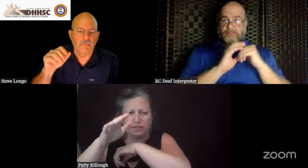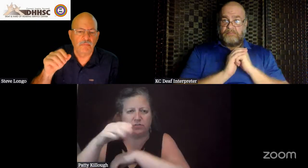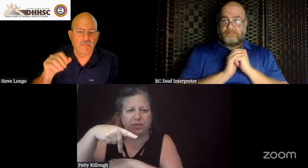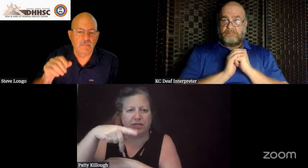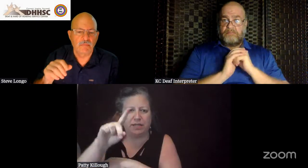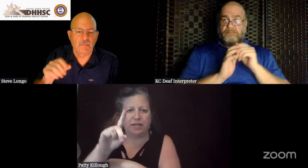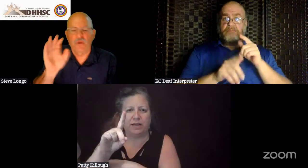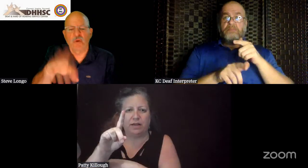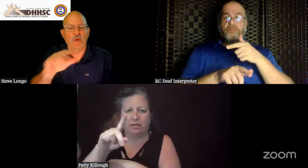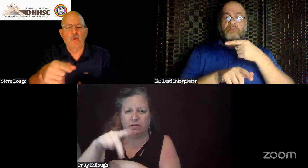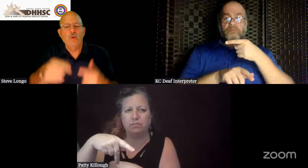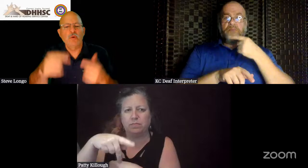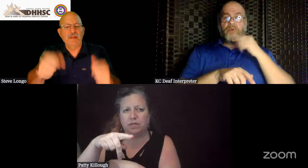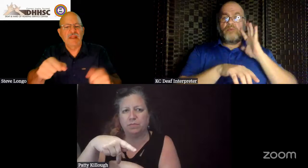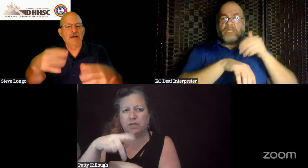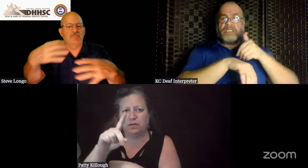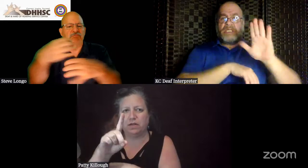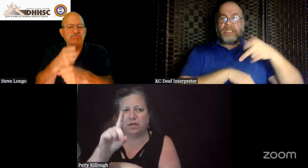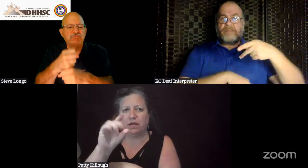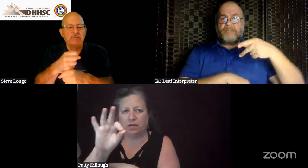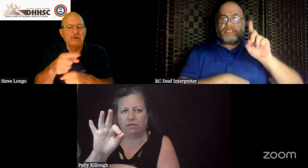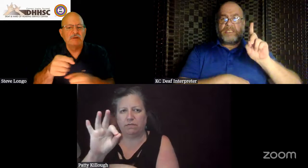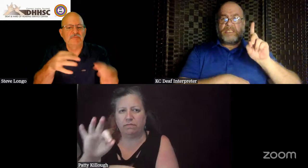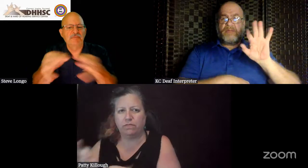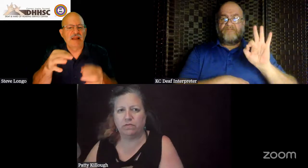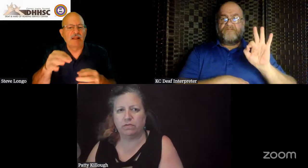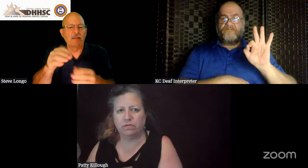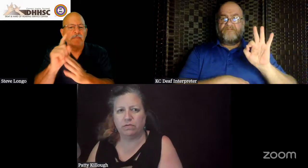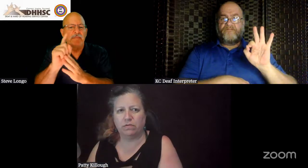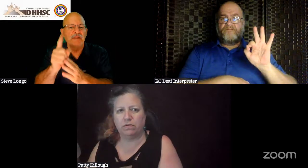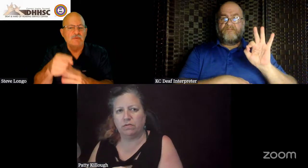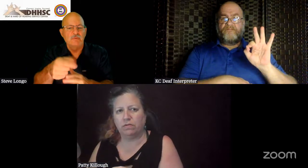your DHHSC president email.